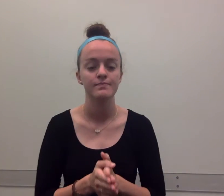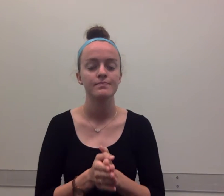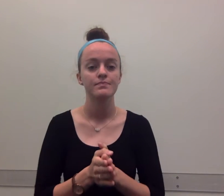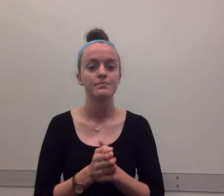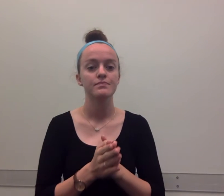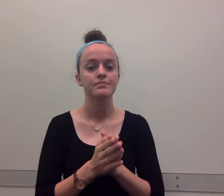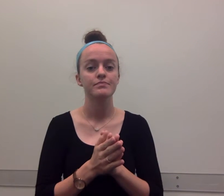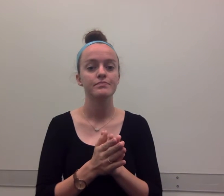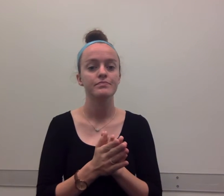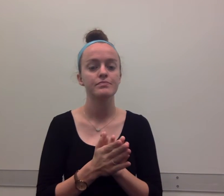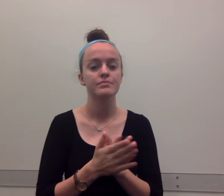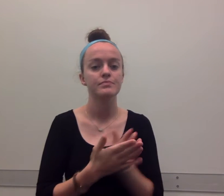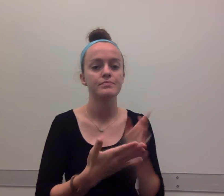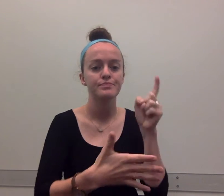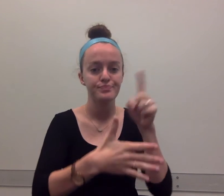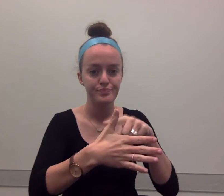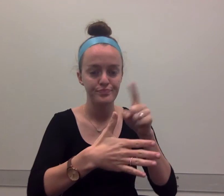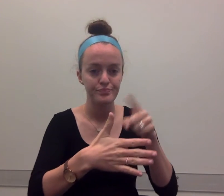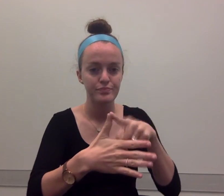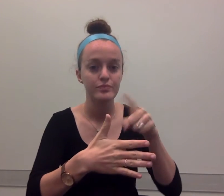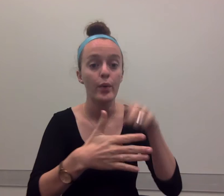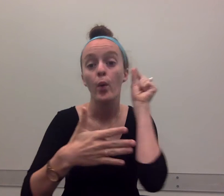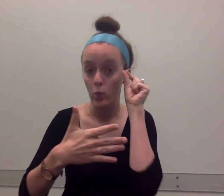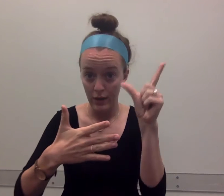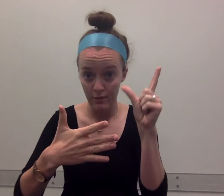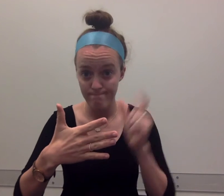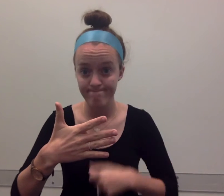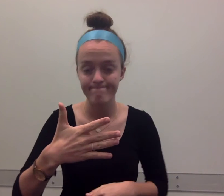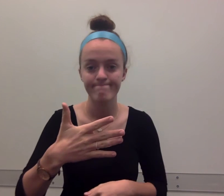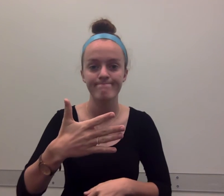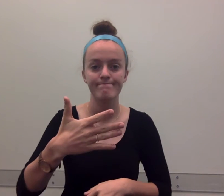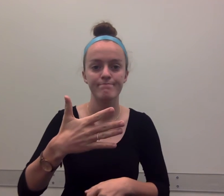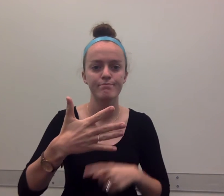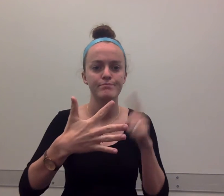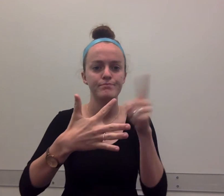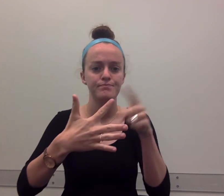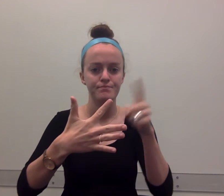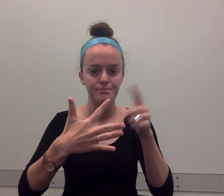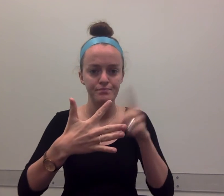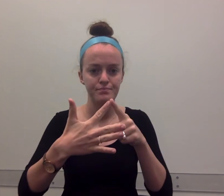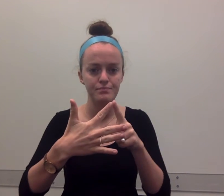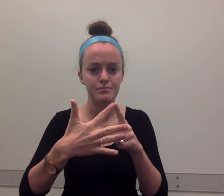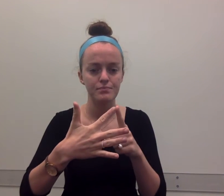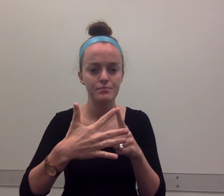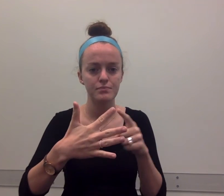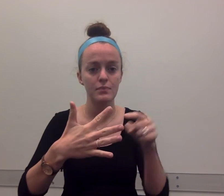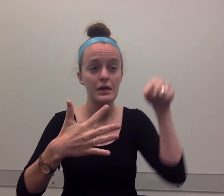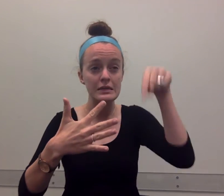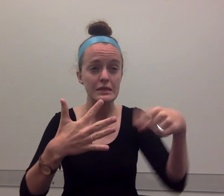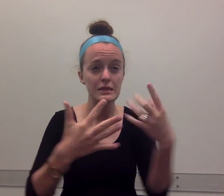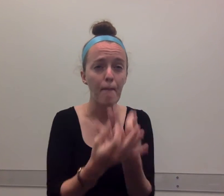of your public speaking presentation is the wake up. Second step of your presentation is the this is